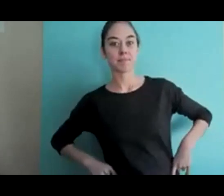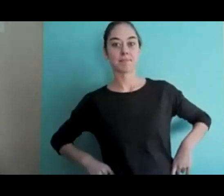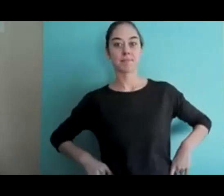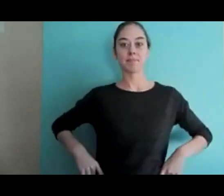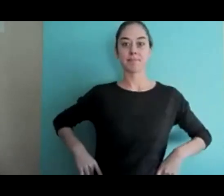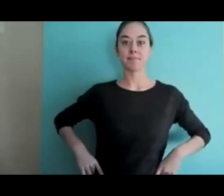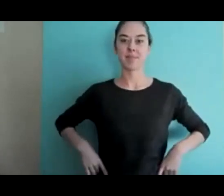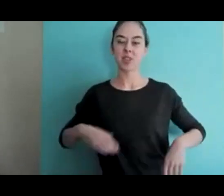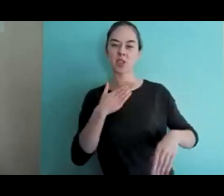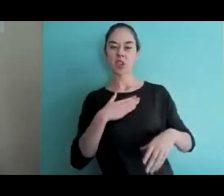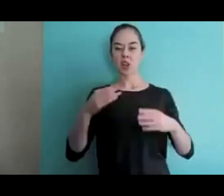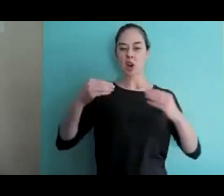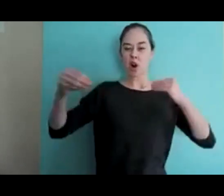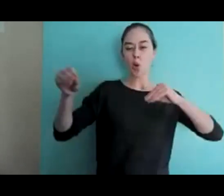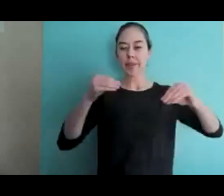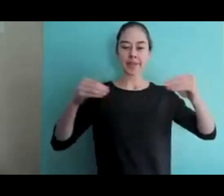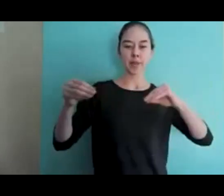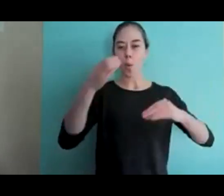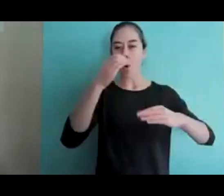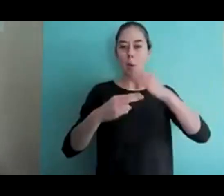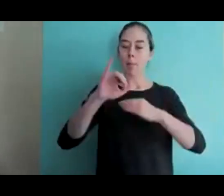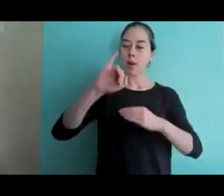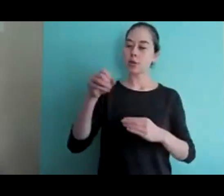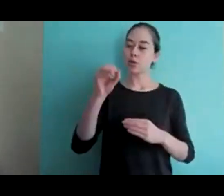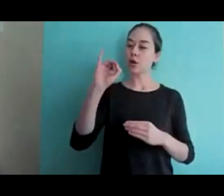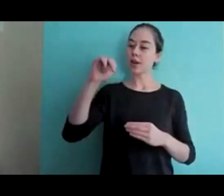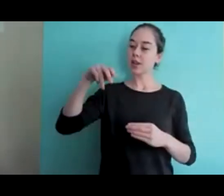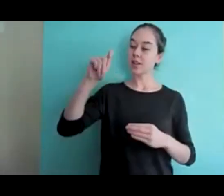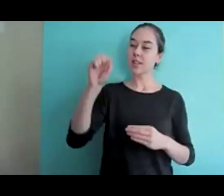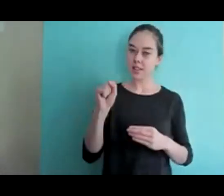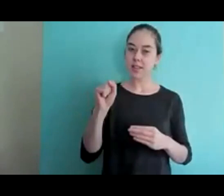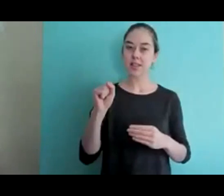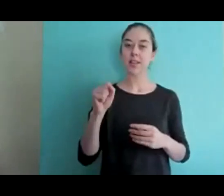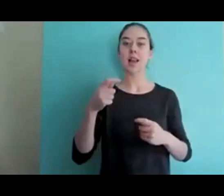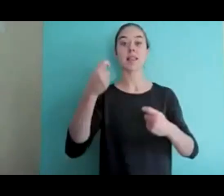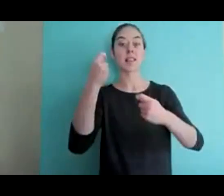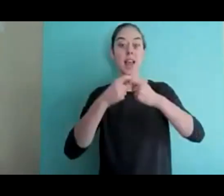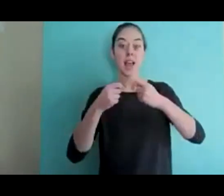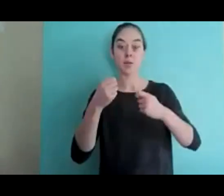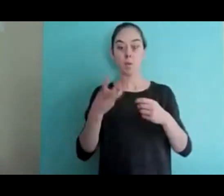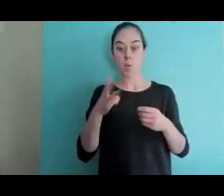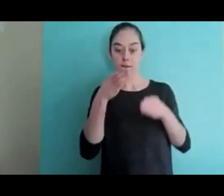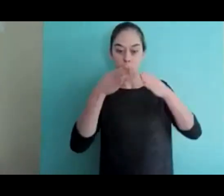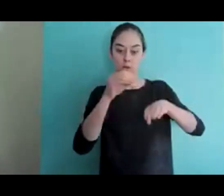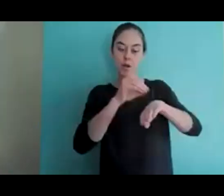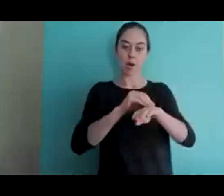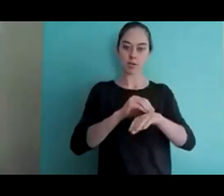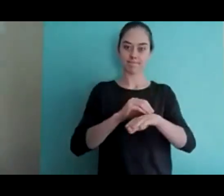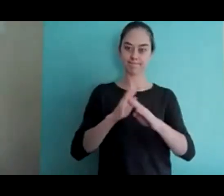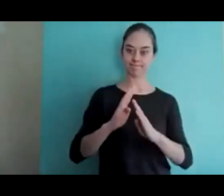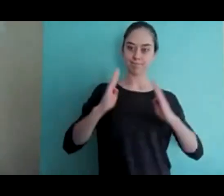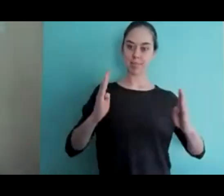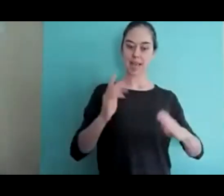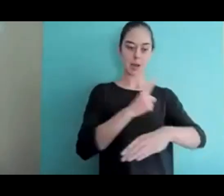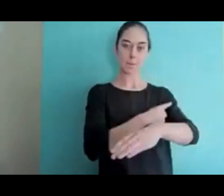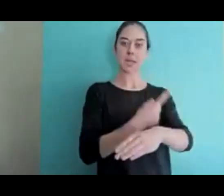the joints and then we're going to start warming up the major muscles, getting really nice